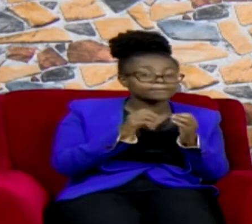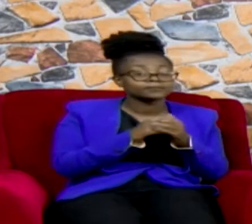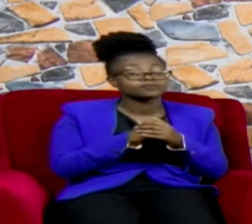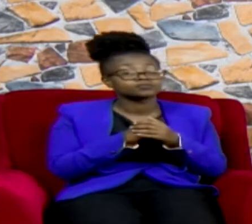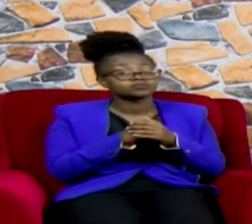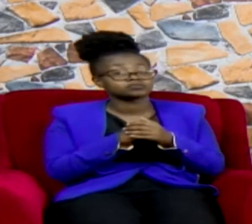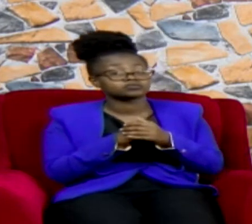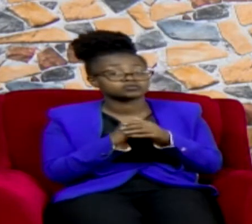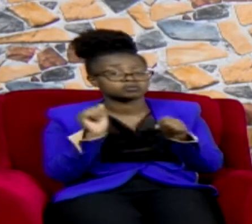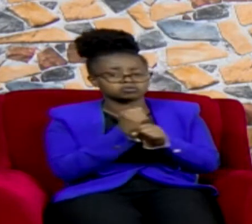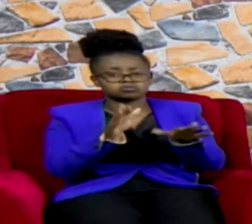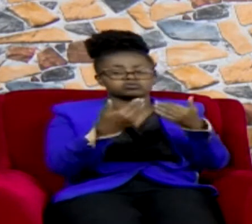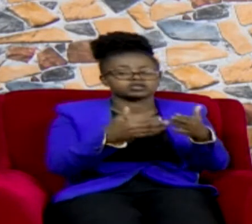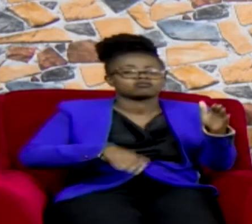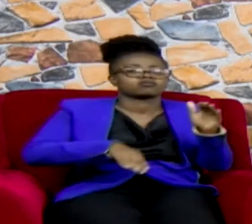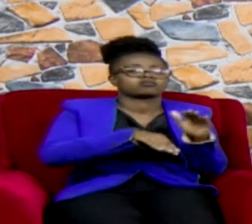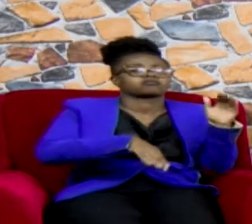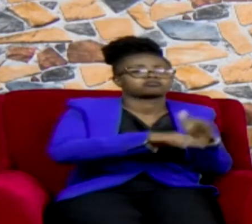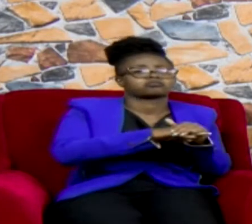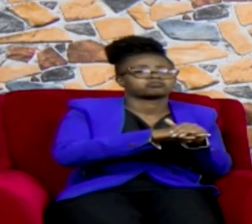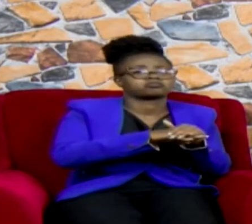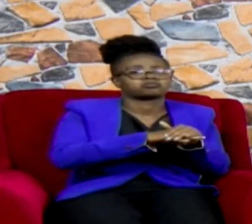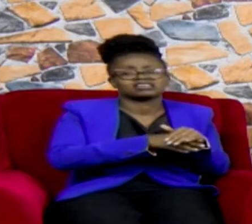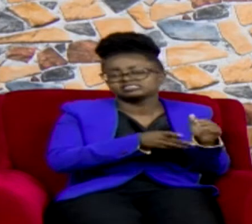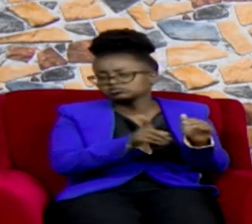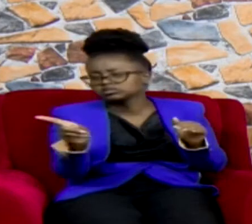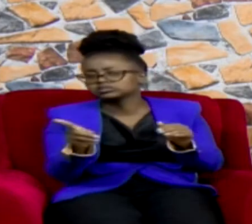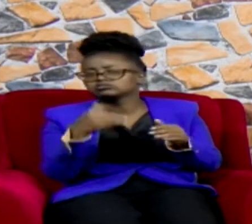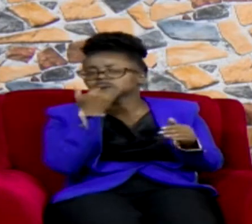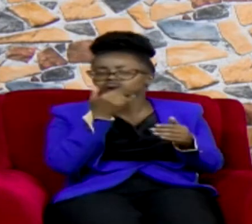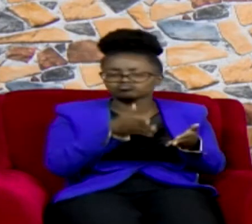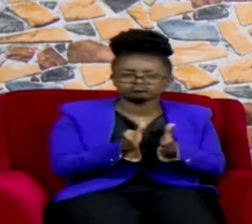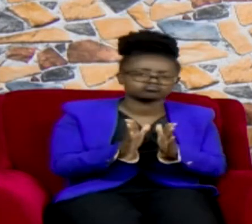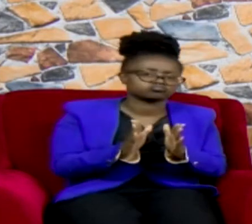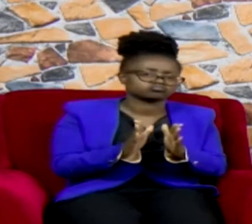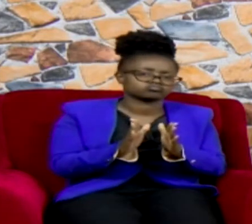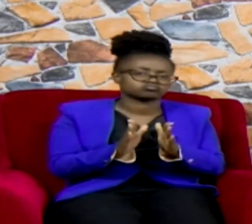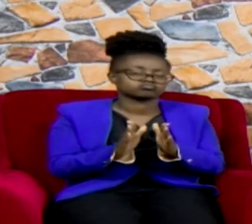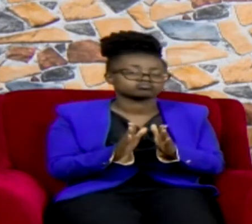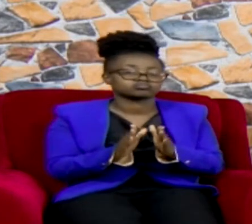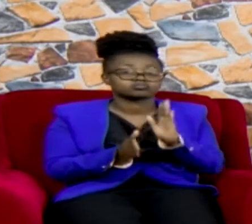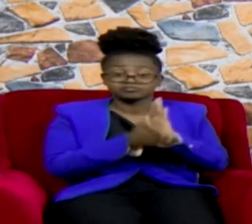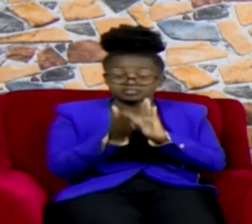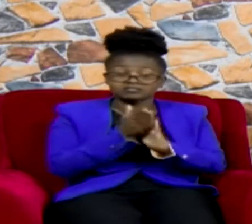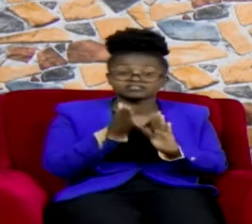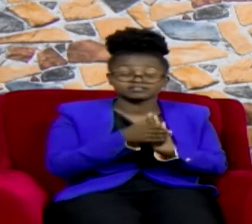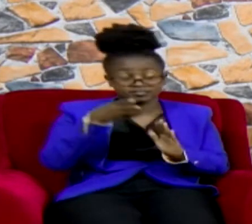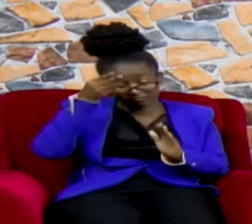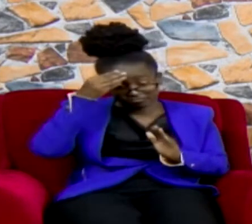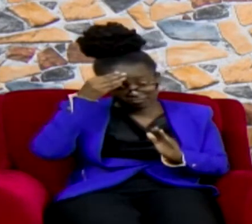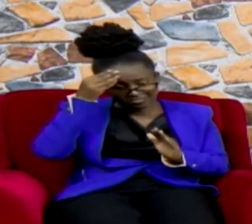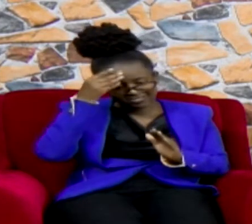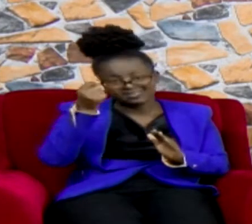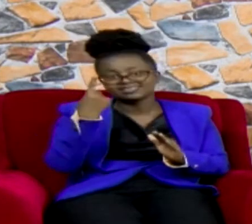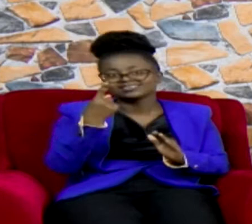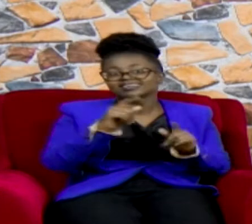You cannot give the ball to your opponent. And you have to be so quick to read the body language of the your